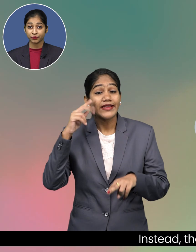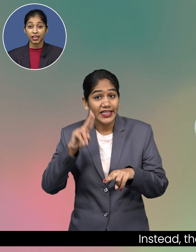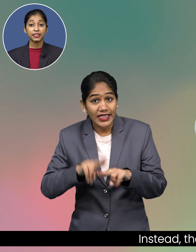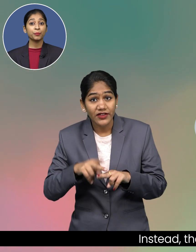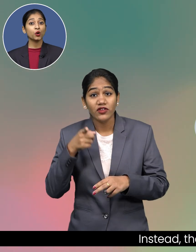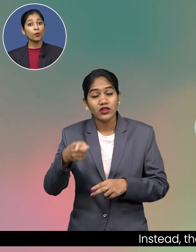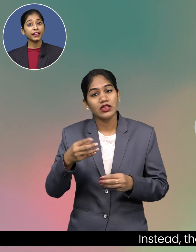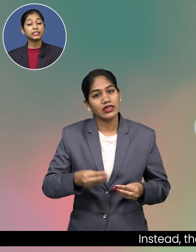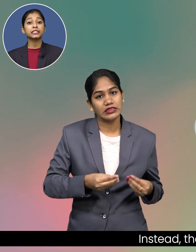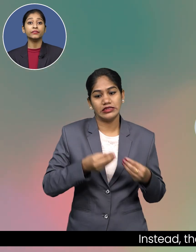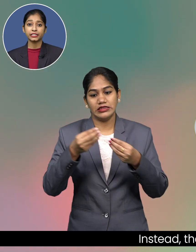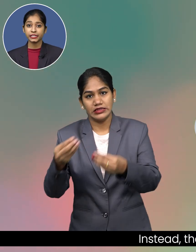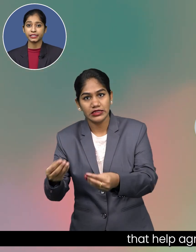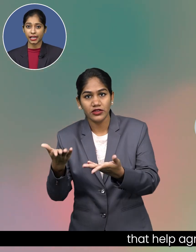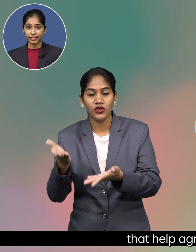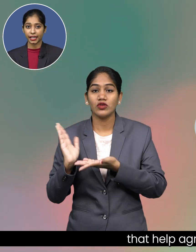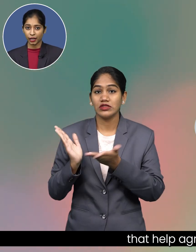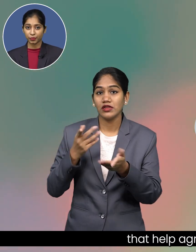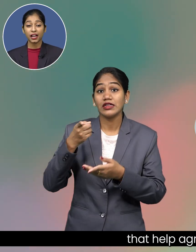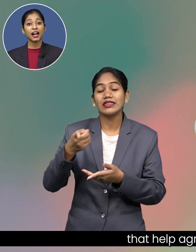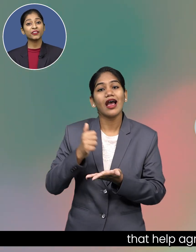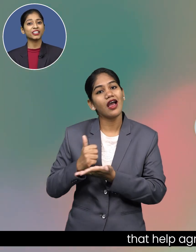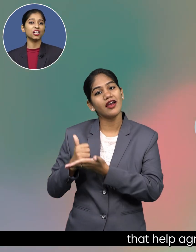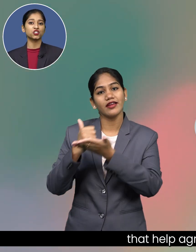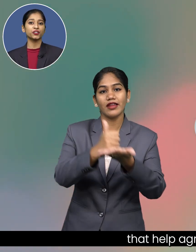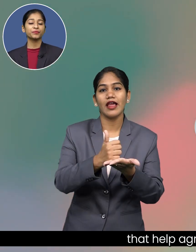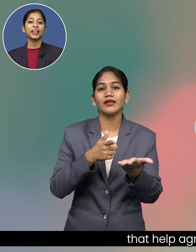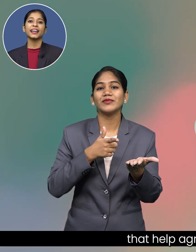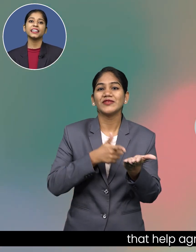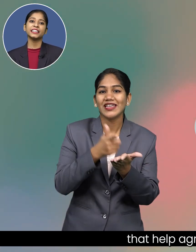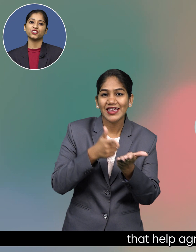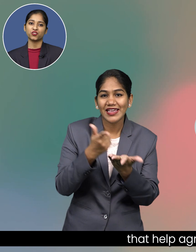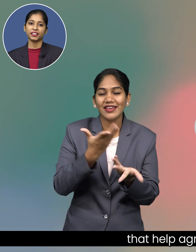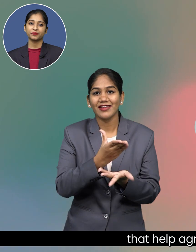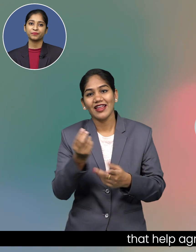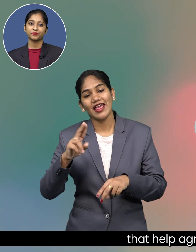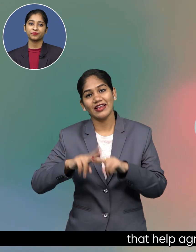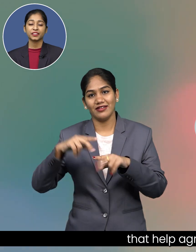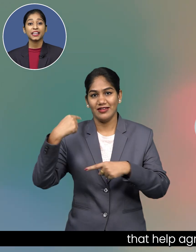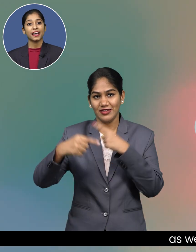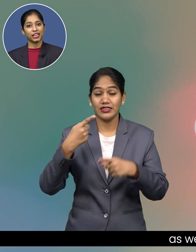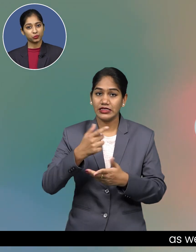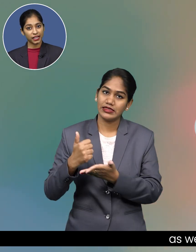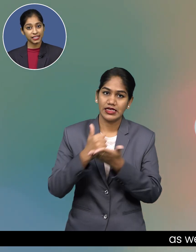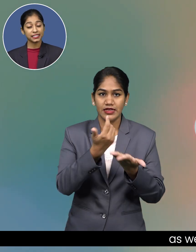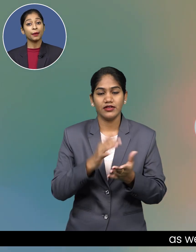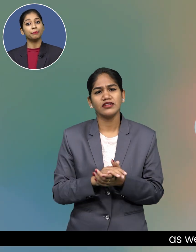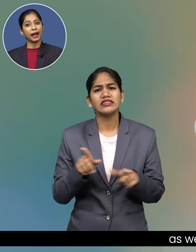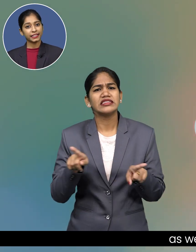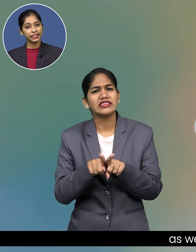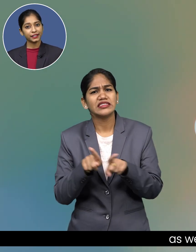Instead, they provide services that help agriculture and industry, as well